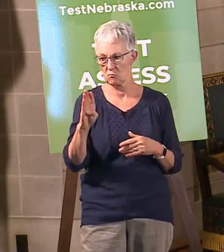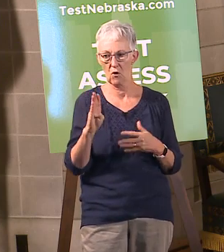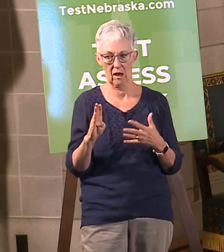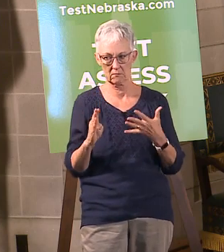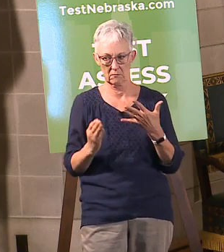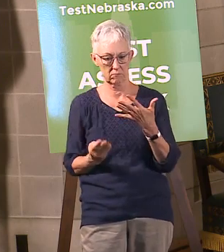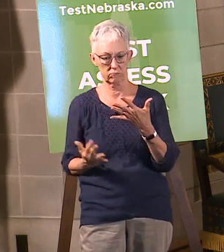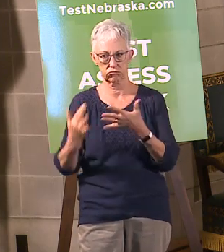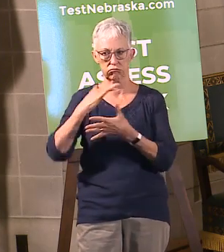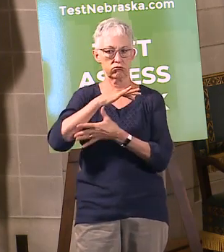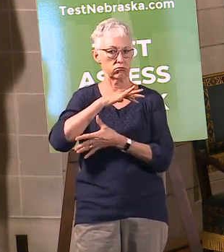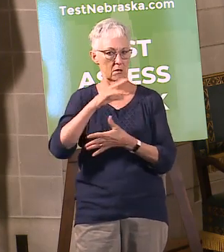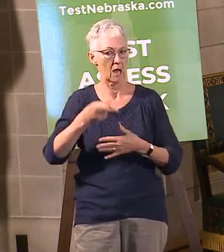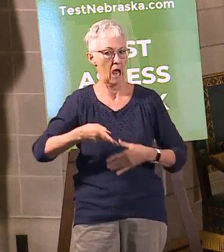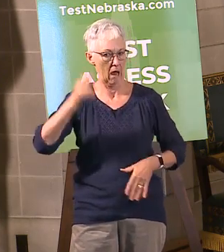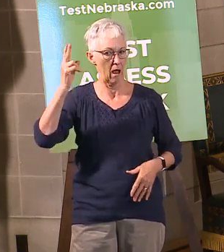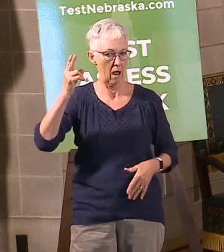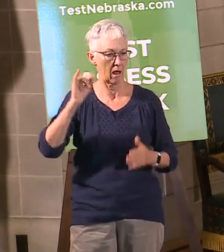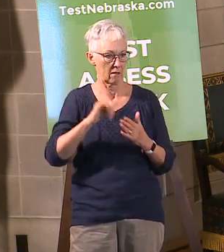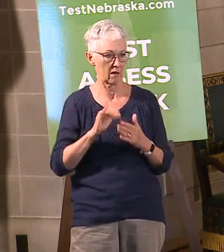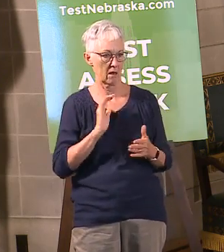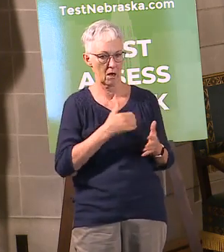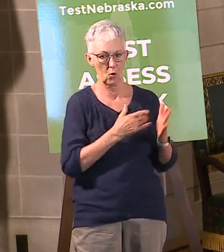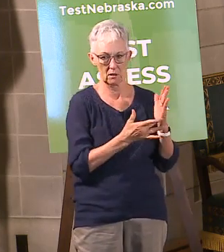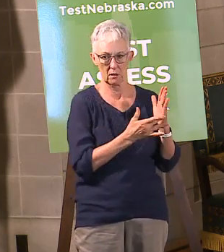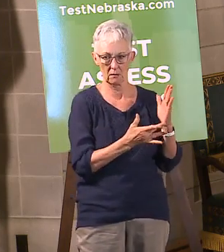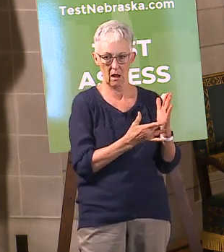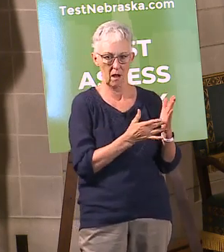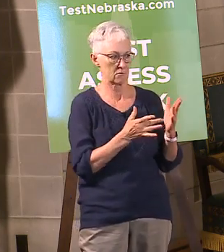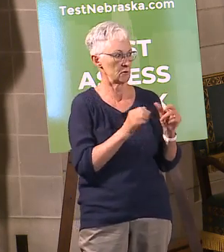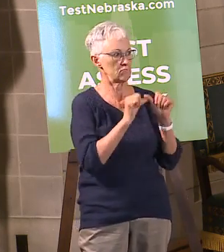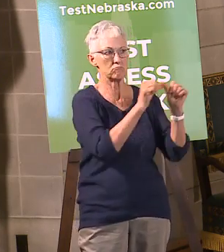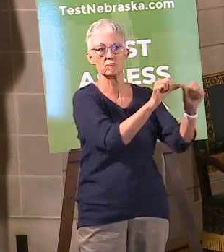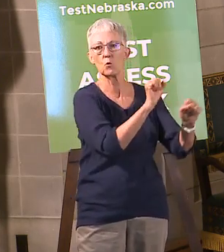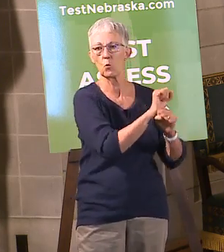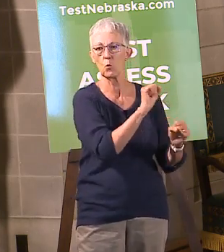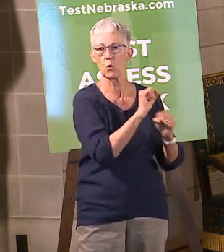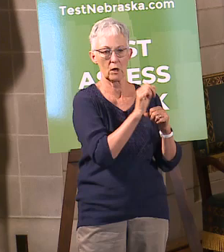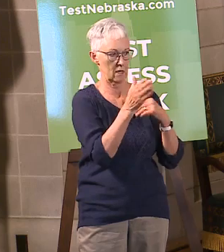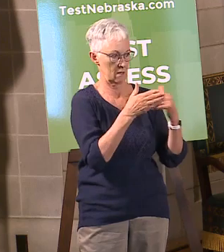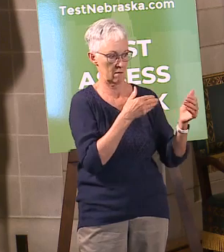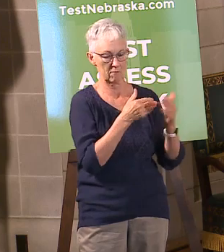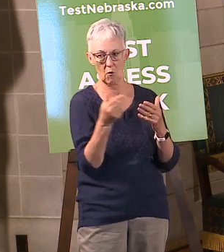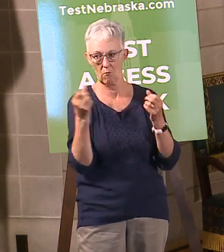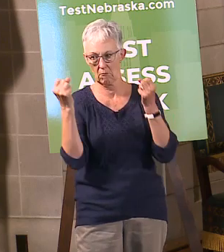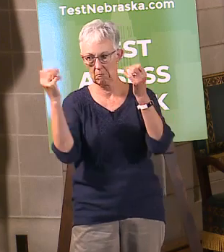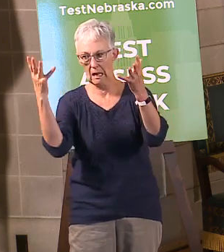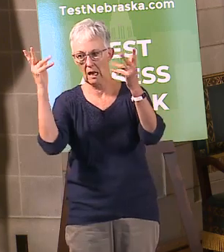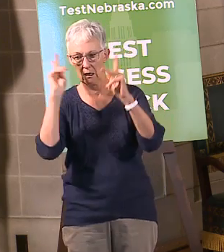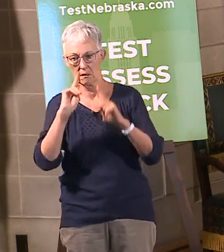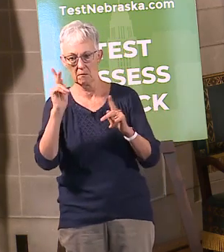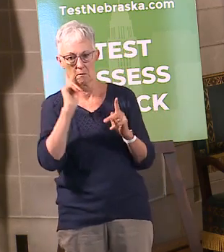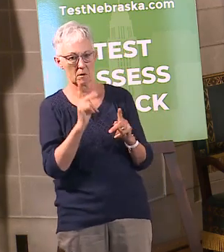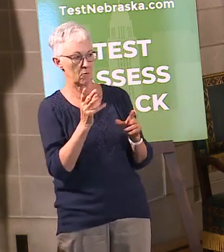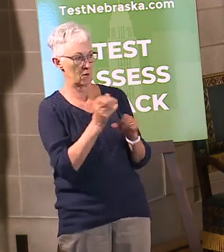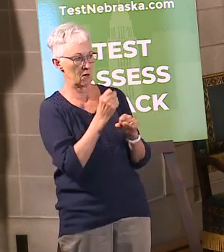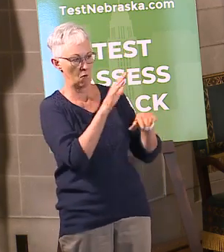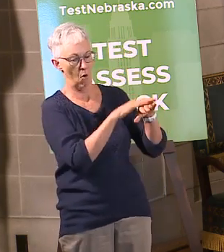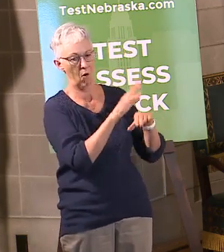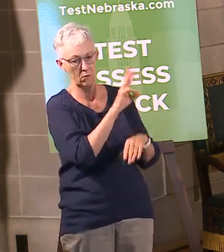with regard to that technology and be able to stay up even during the a large amount of visits we've had to our